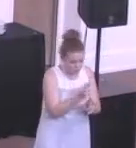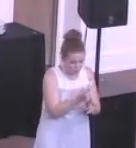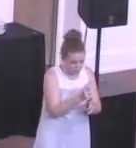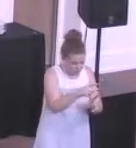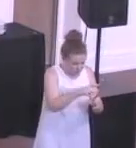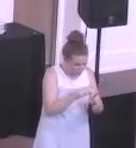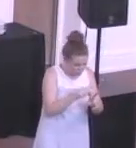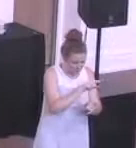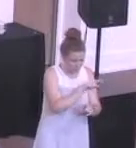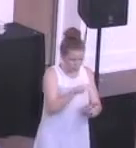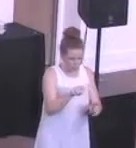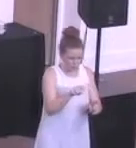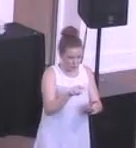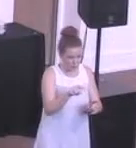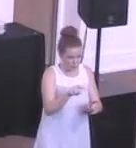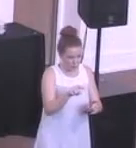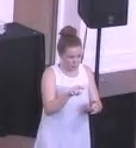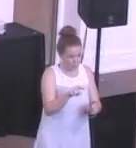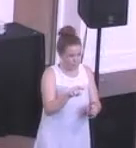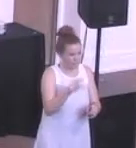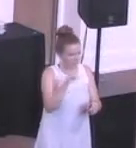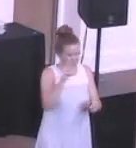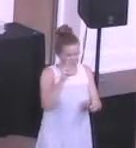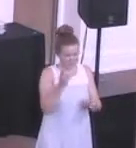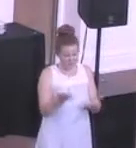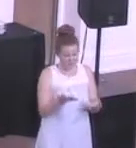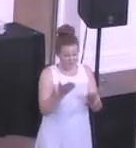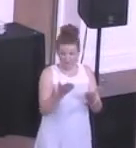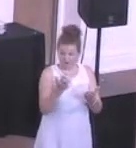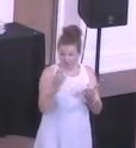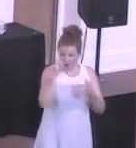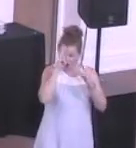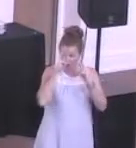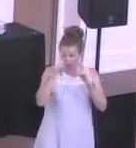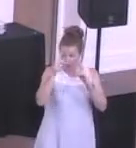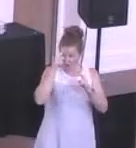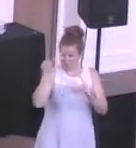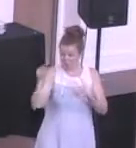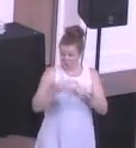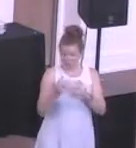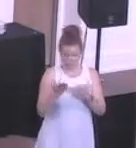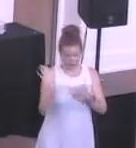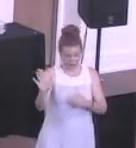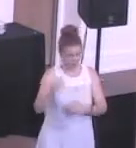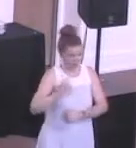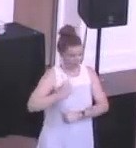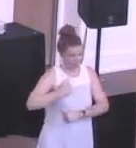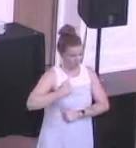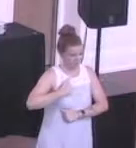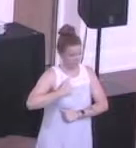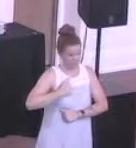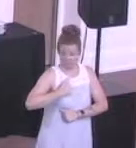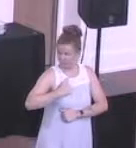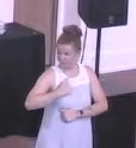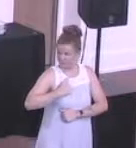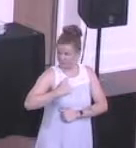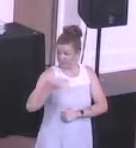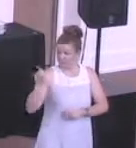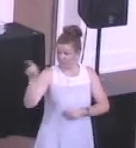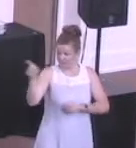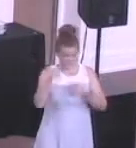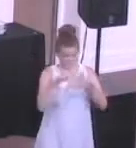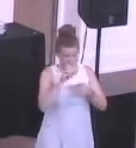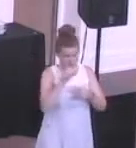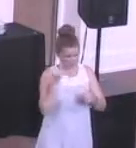honor. Just like it was an honor for him to serve in the army. Now he stands here showing honor to the person who is in charge of